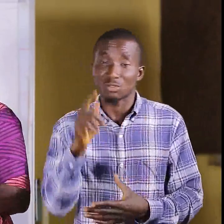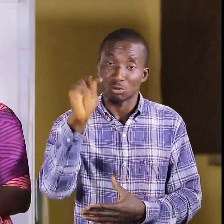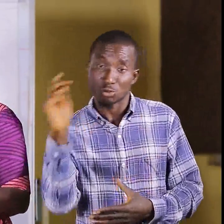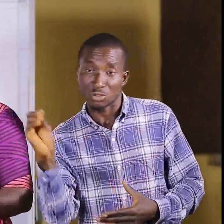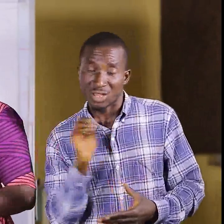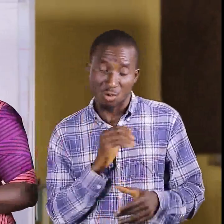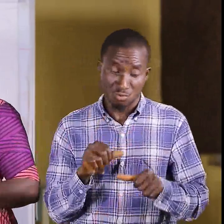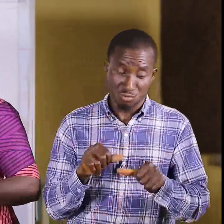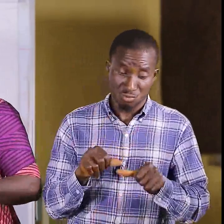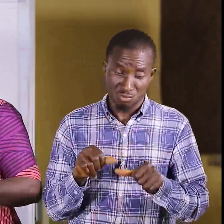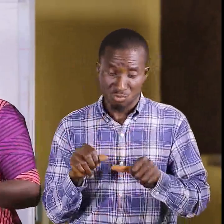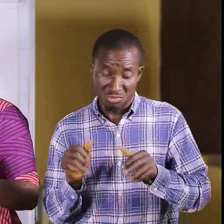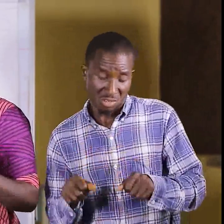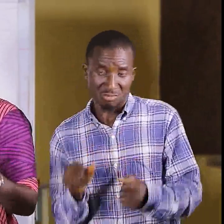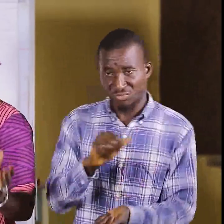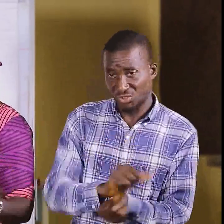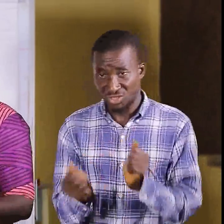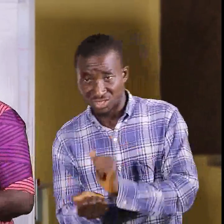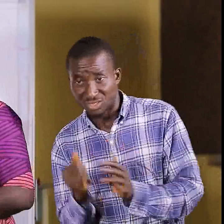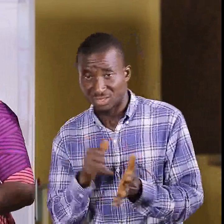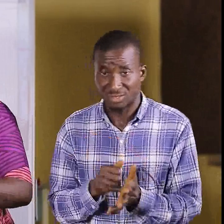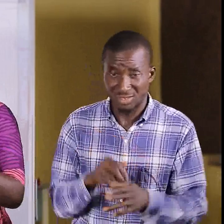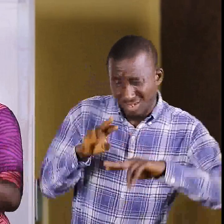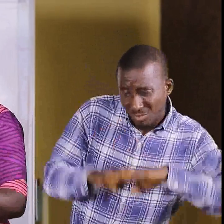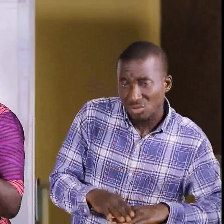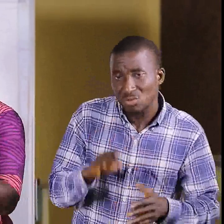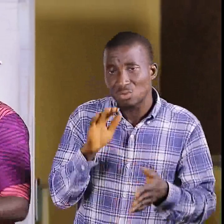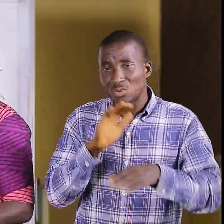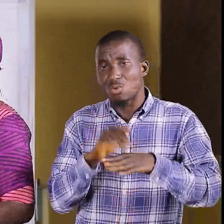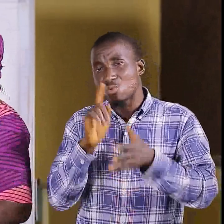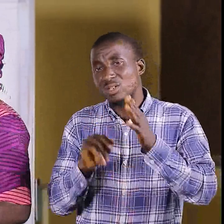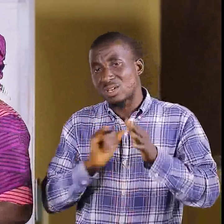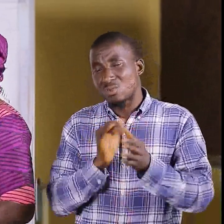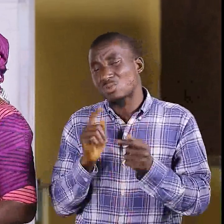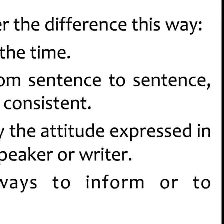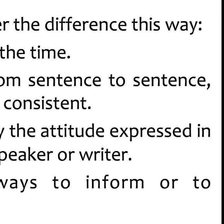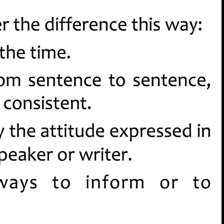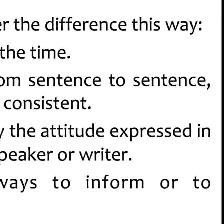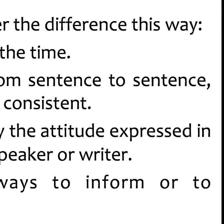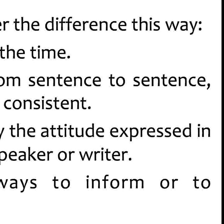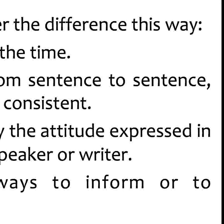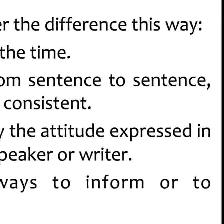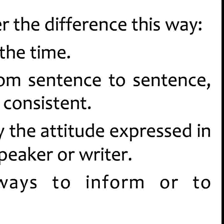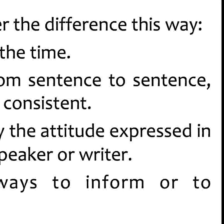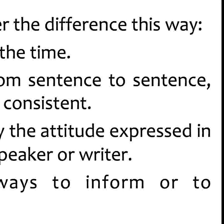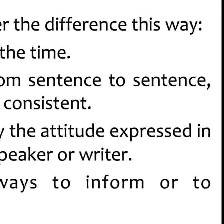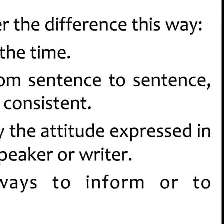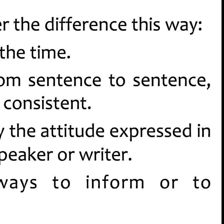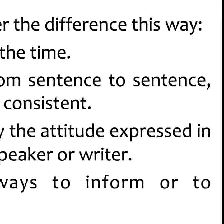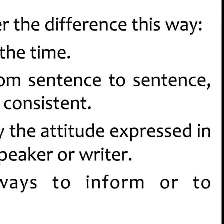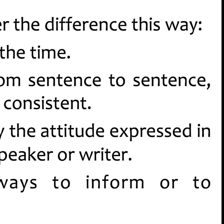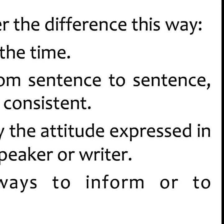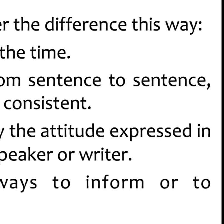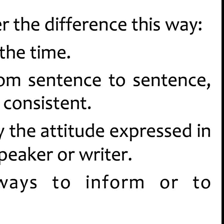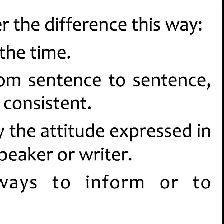same voice, but I will change tone depending on what I want to get from your own reactions. Number 3, mode changes